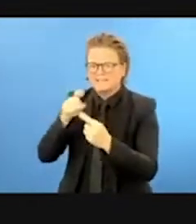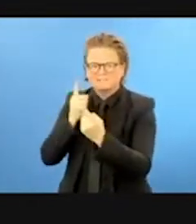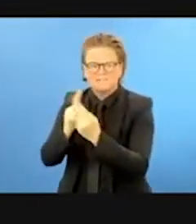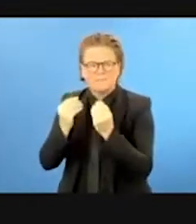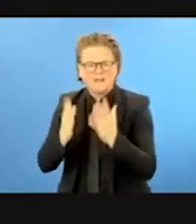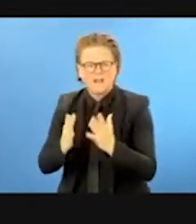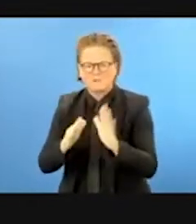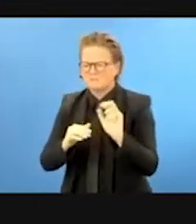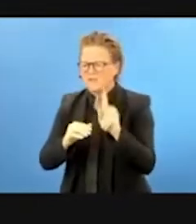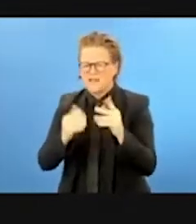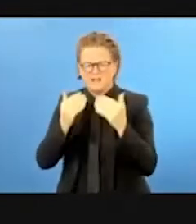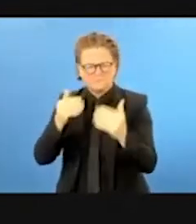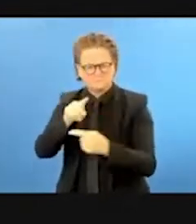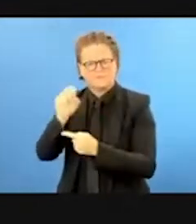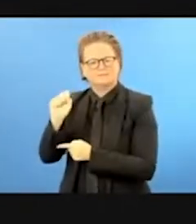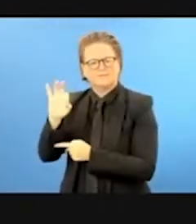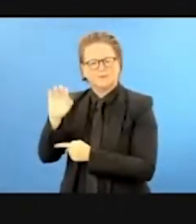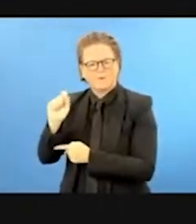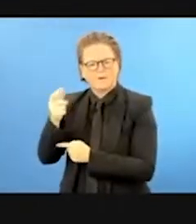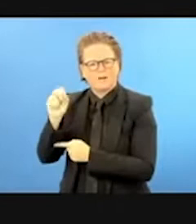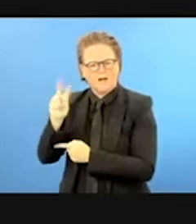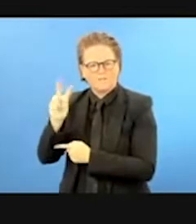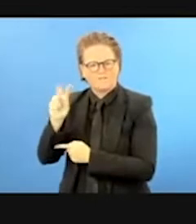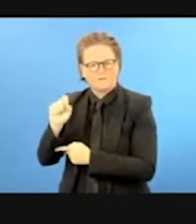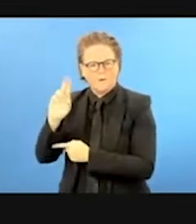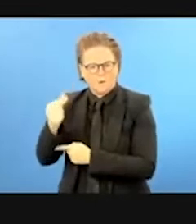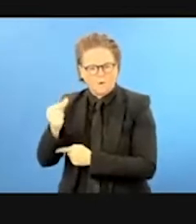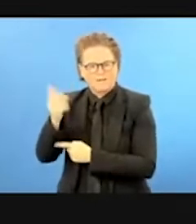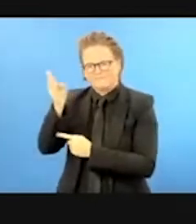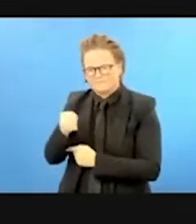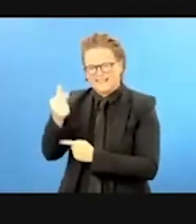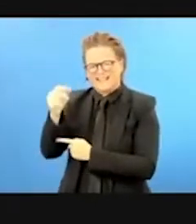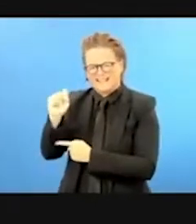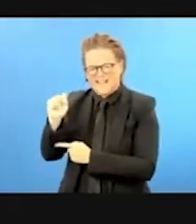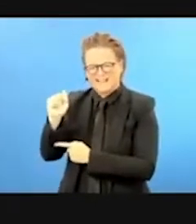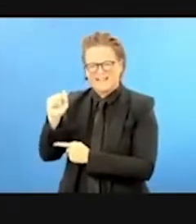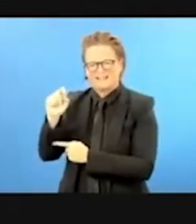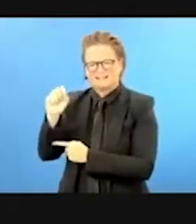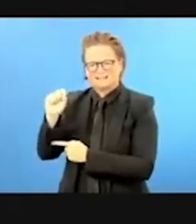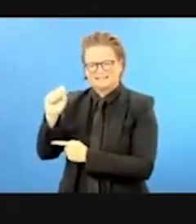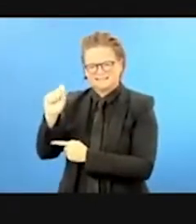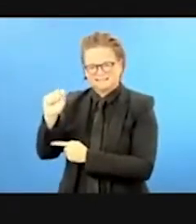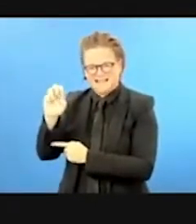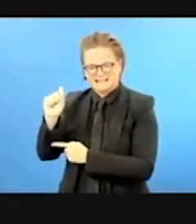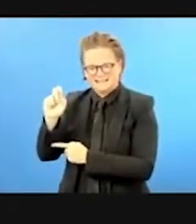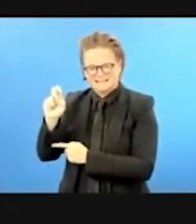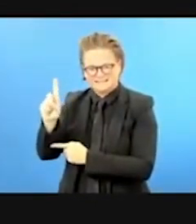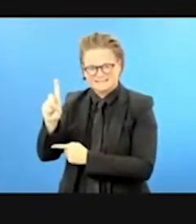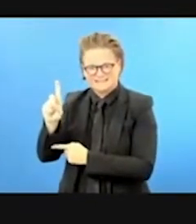sf.gov/gettestedsf or call 311 for information on getting tested at a city-run testing location.